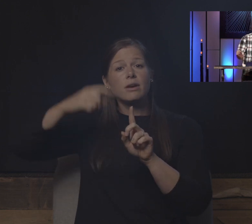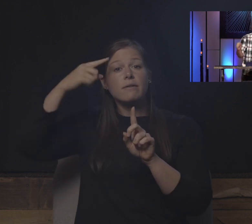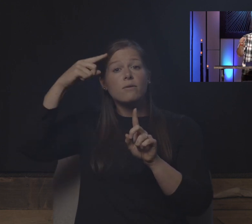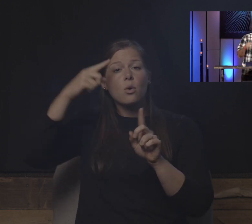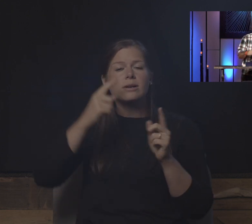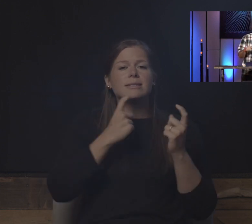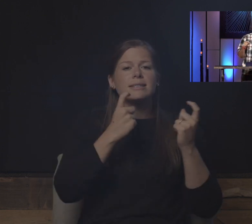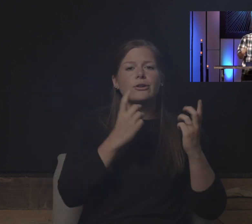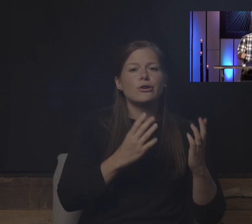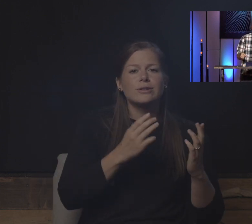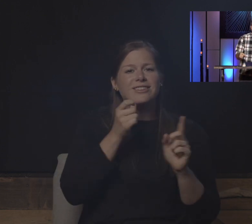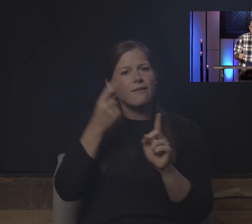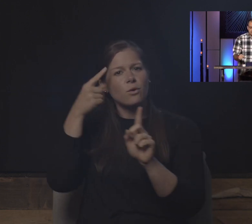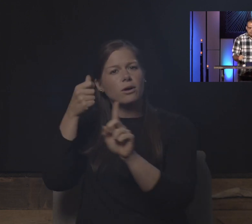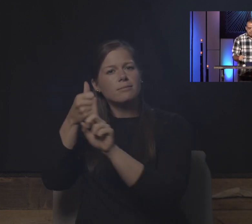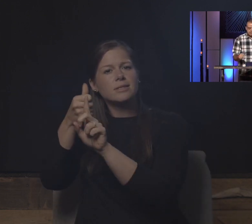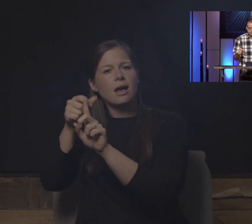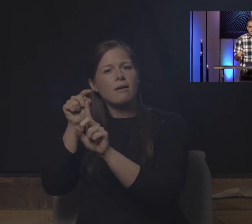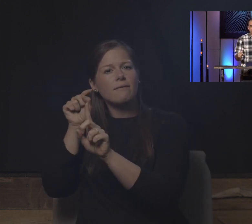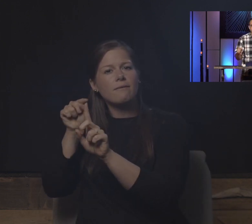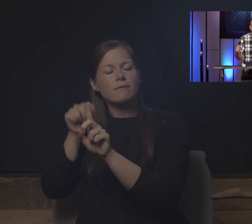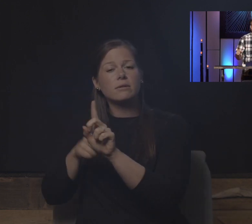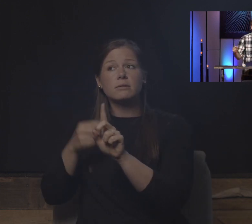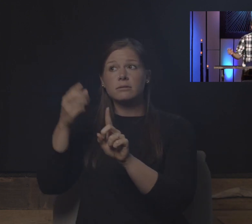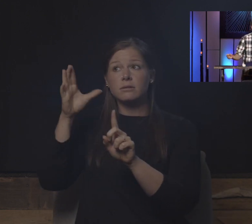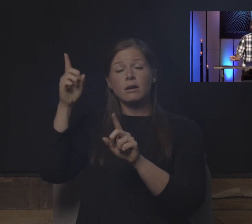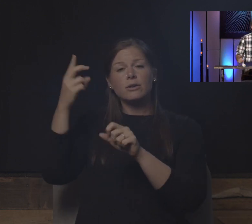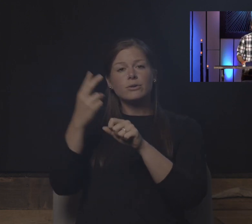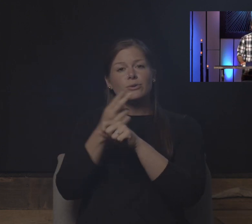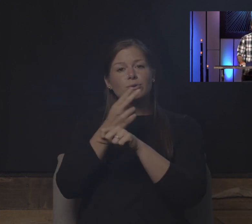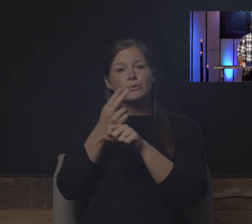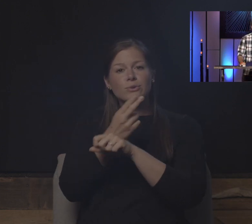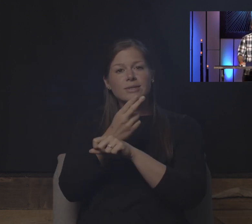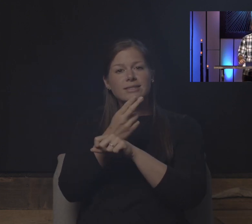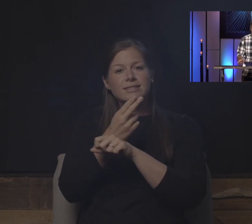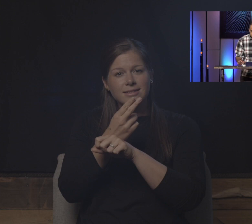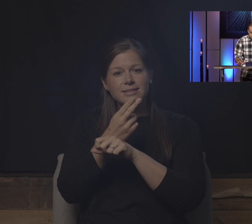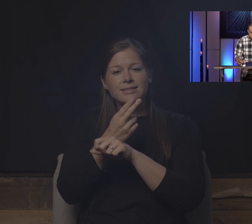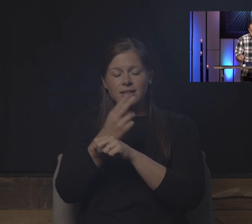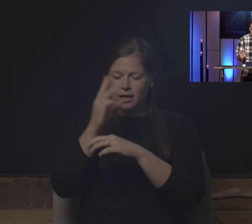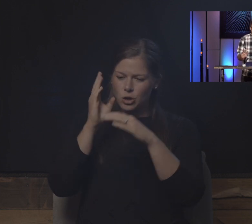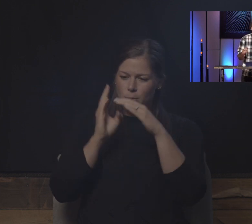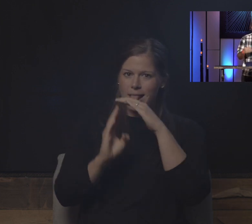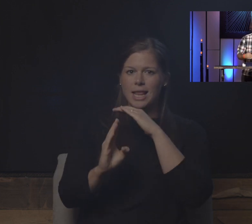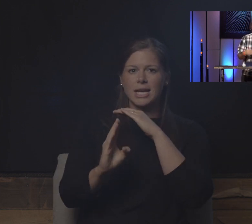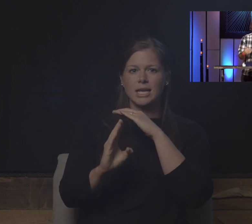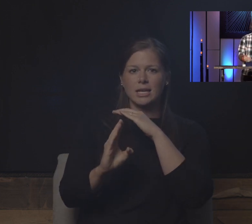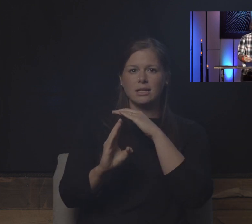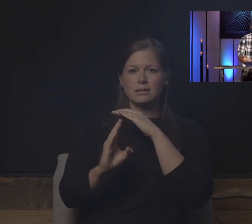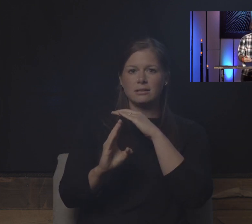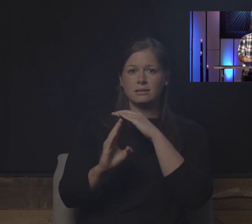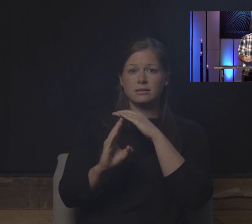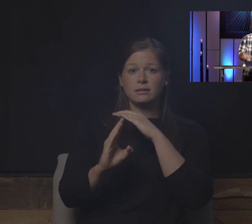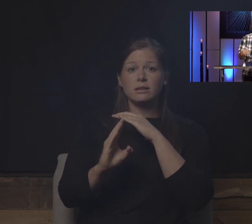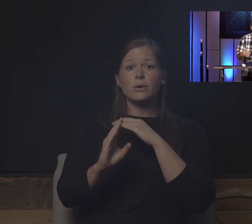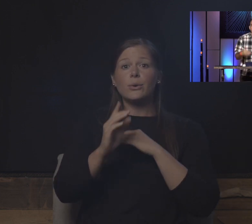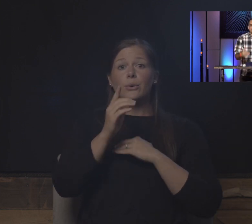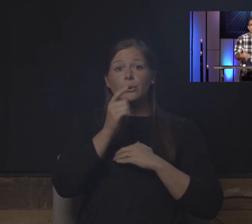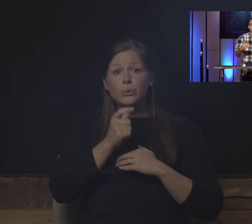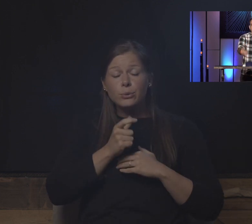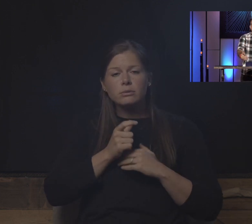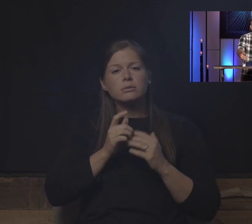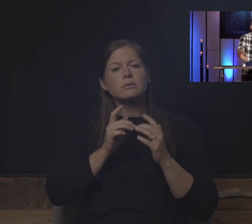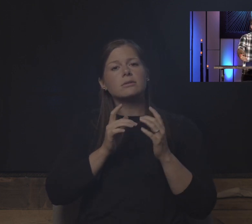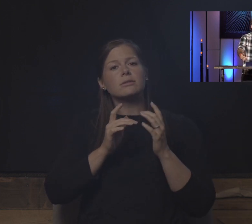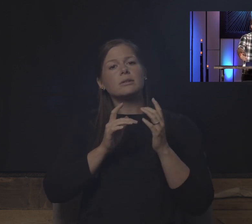God used the humility of Jesus to pay for sin on the cross, and he uses the humility of Jesus' followers to